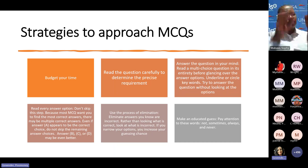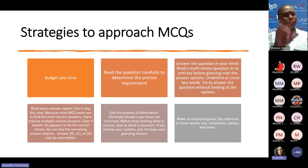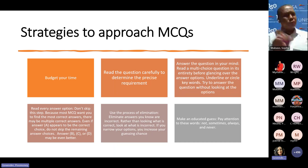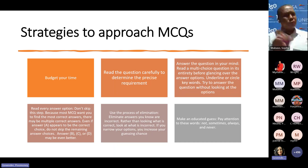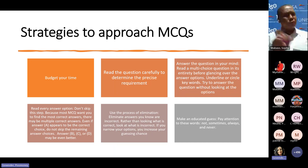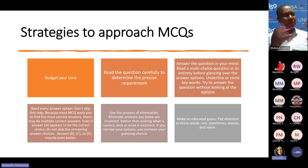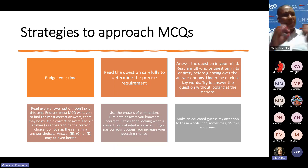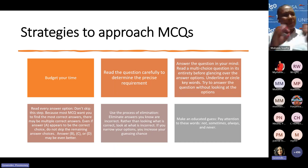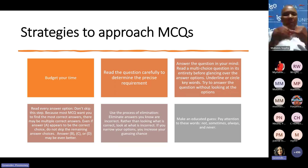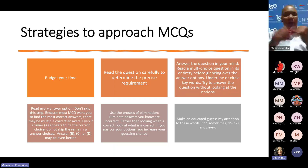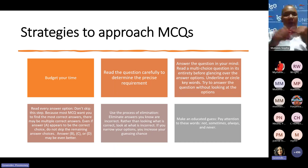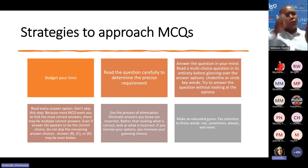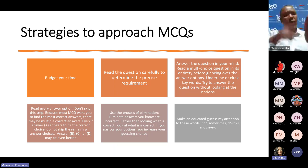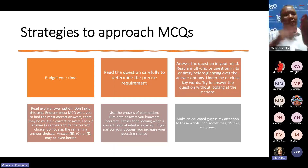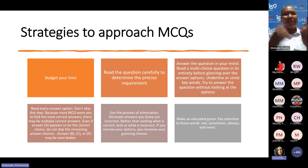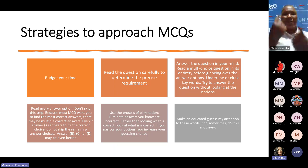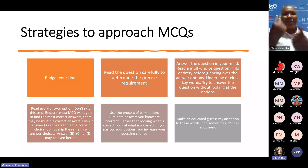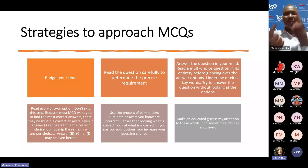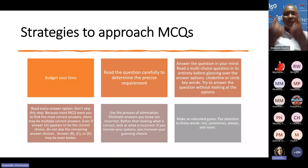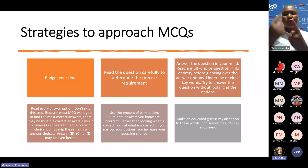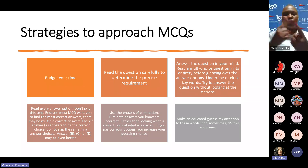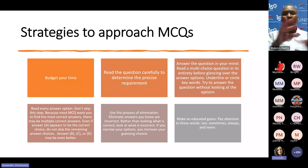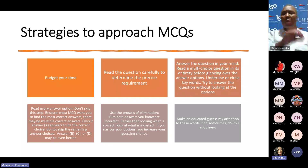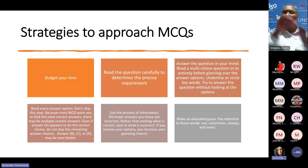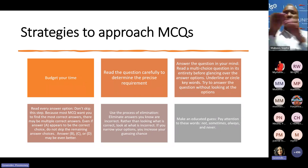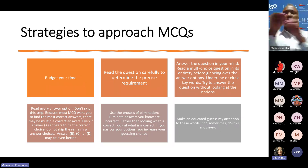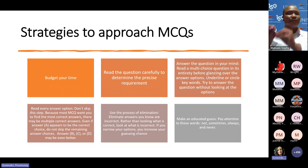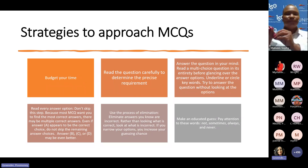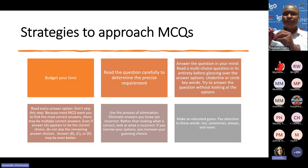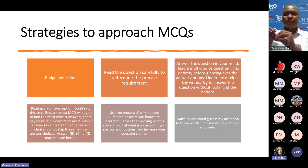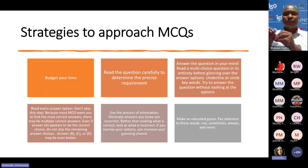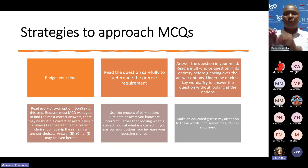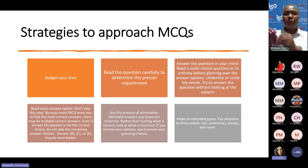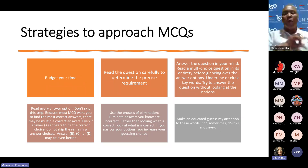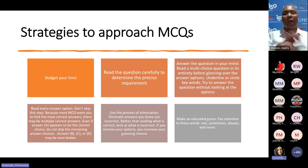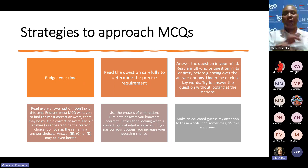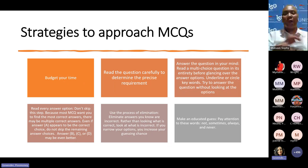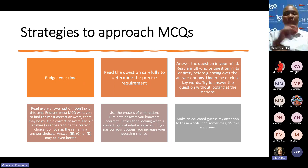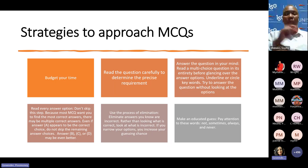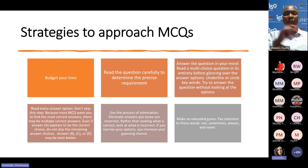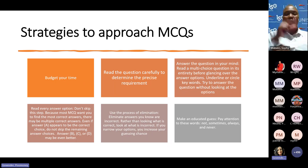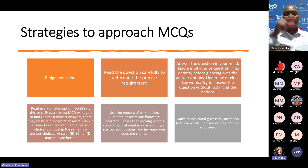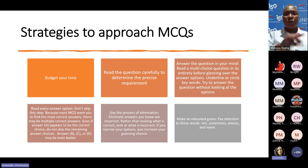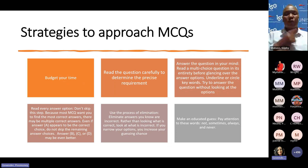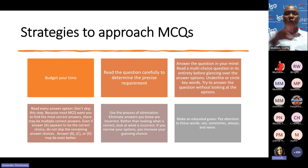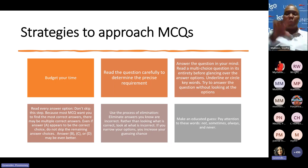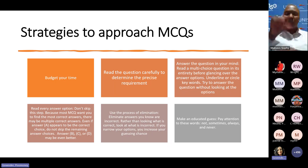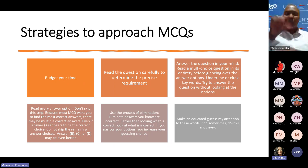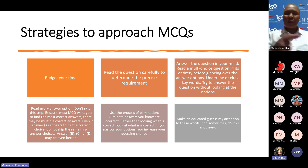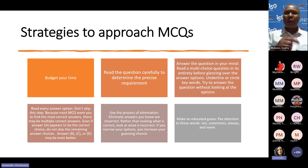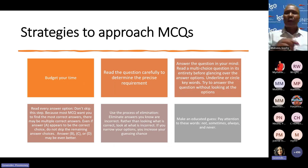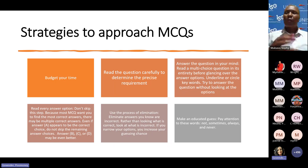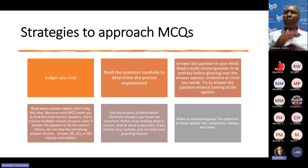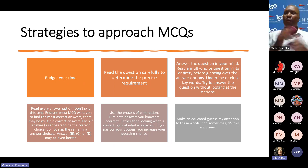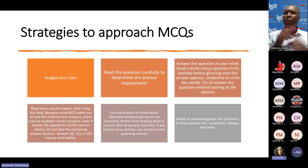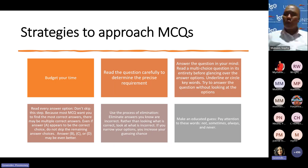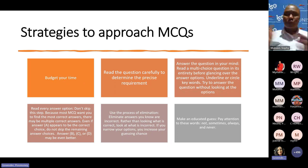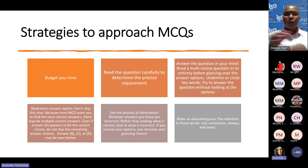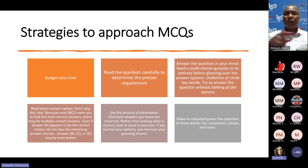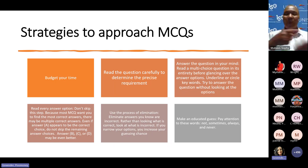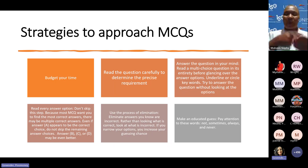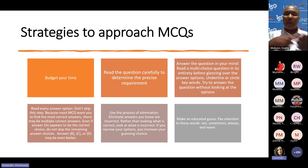every answer option. Don't skip any option, because most MCQ want you to find the most correct answers, and there may be